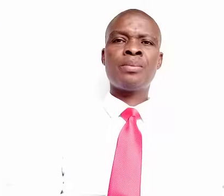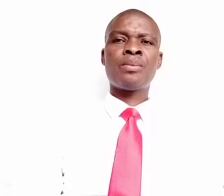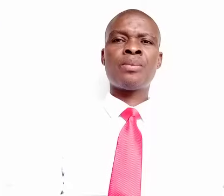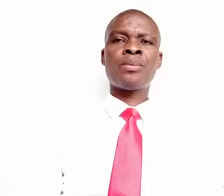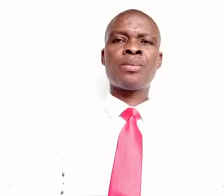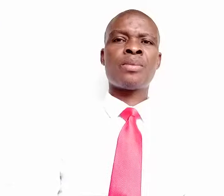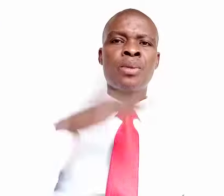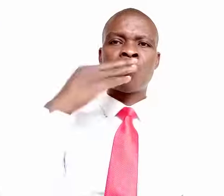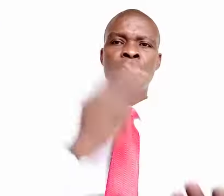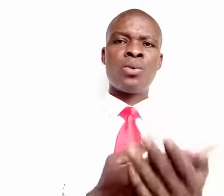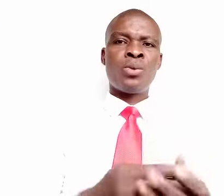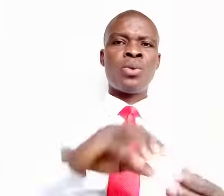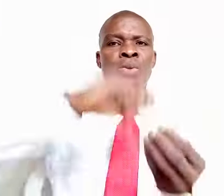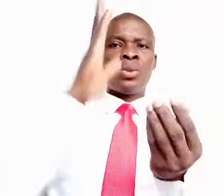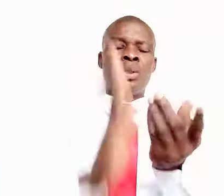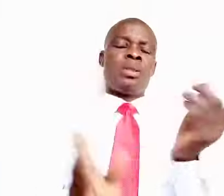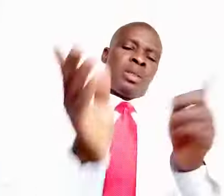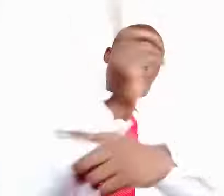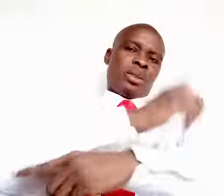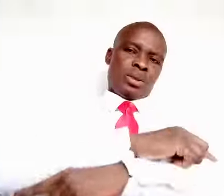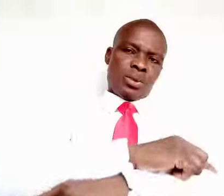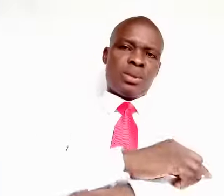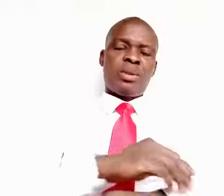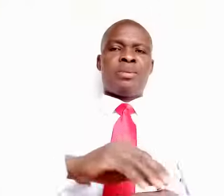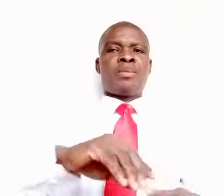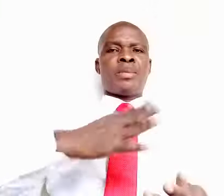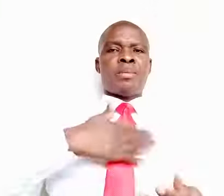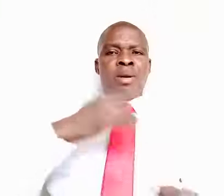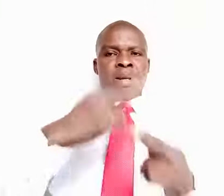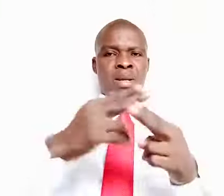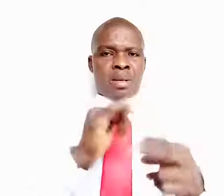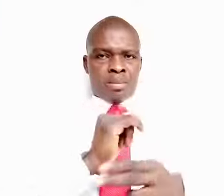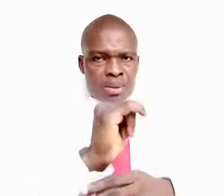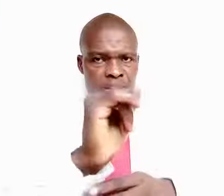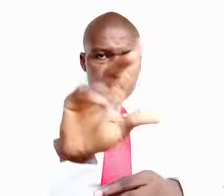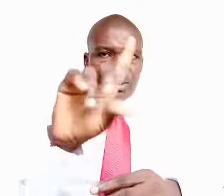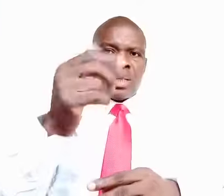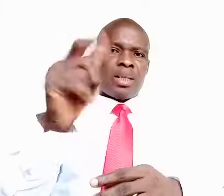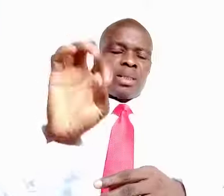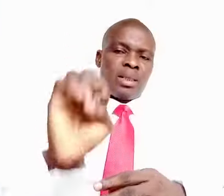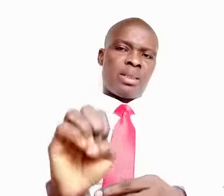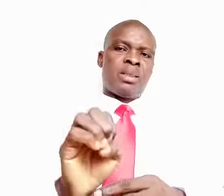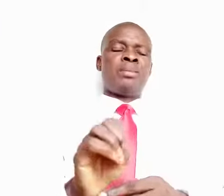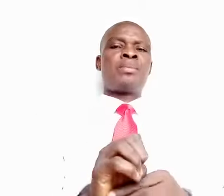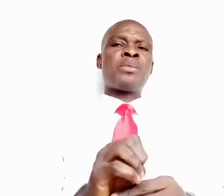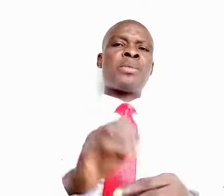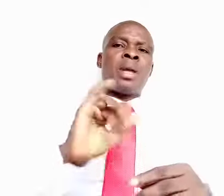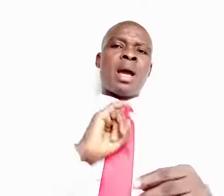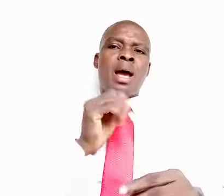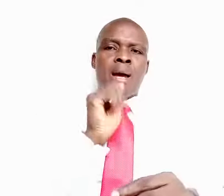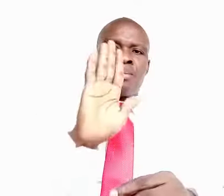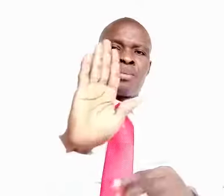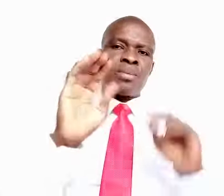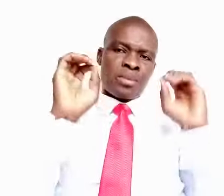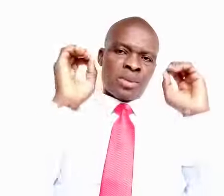Good day students. My name is Mrs. Nara Dede Loretta Akumu. I am a civic education teacher